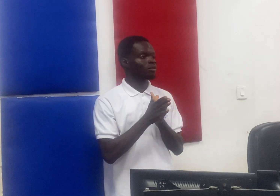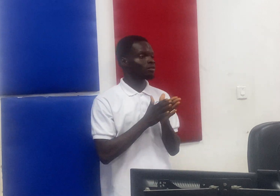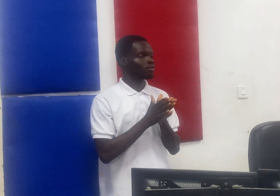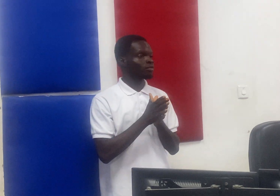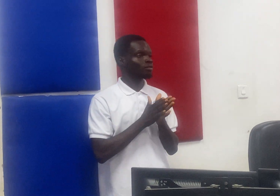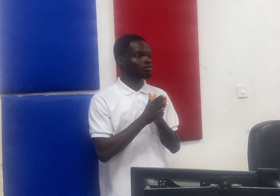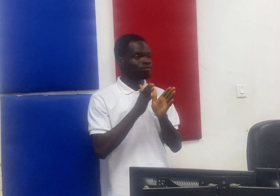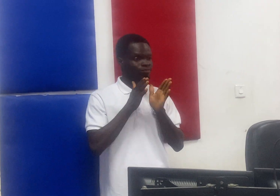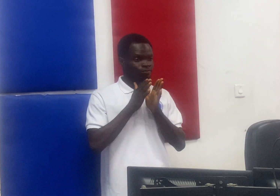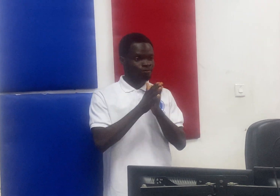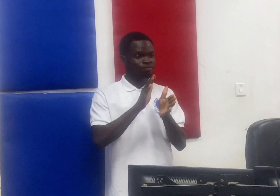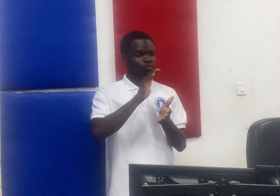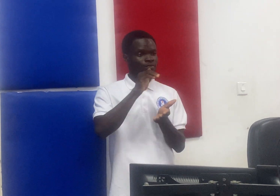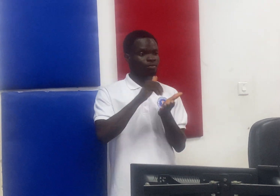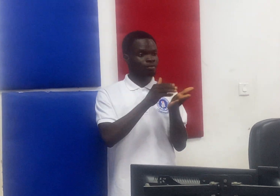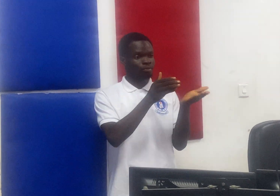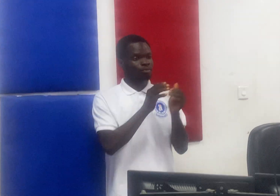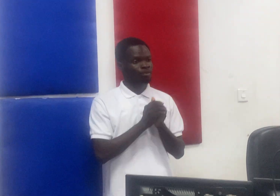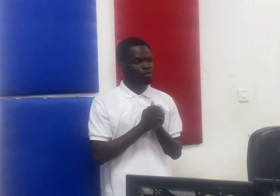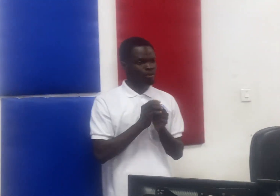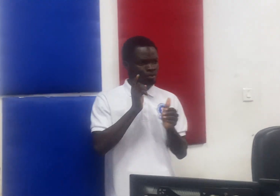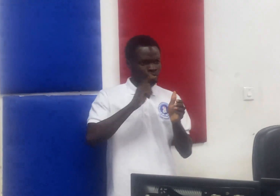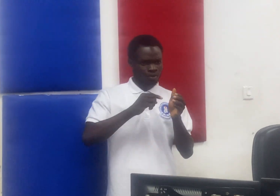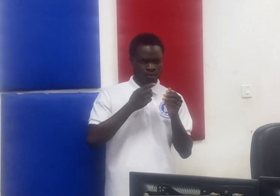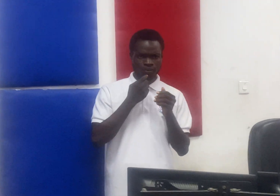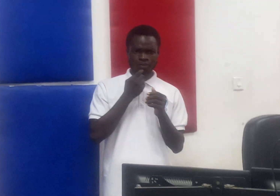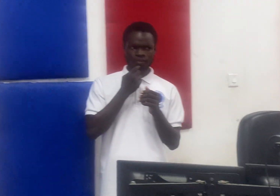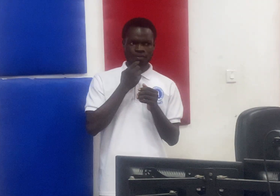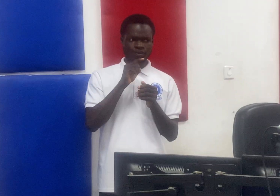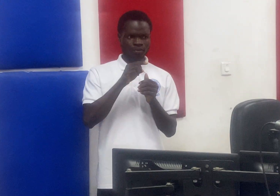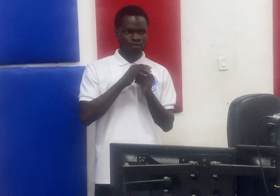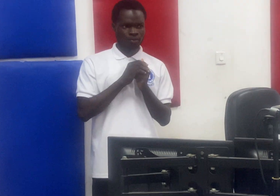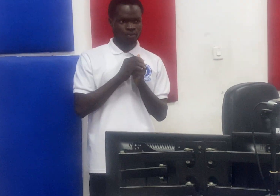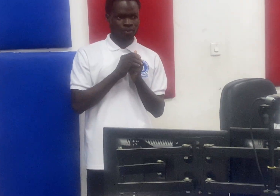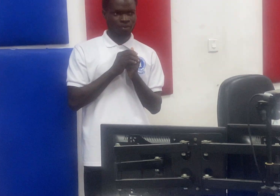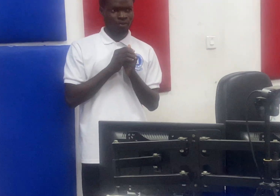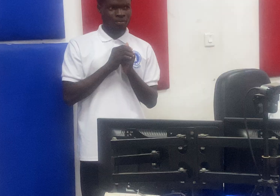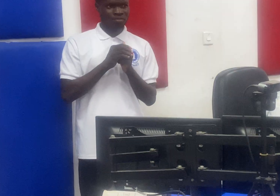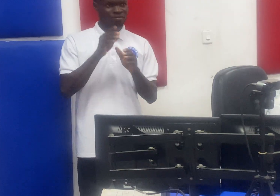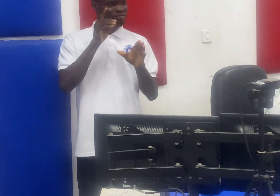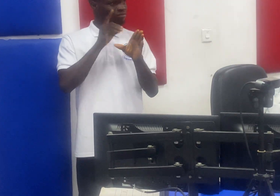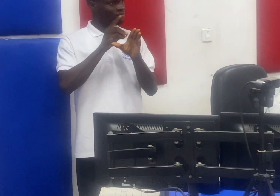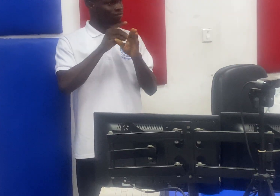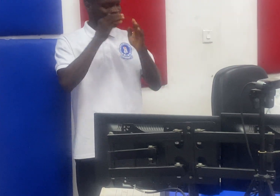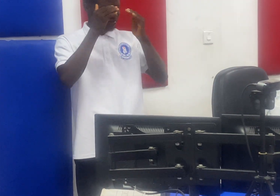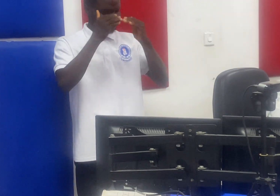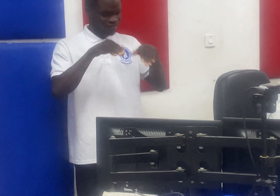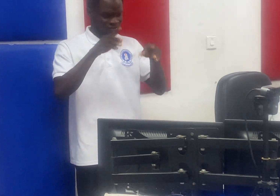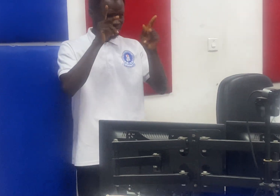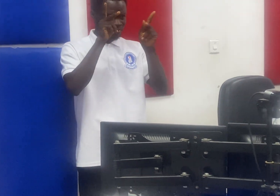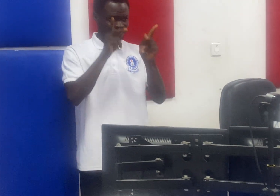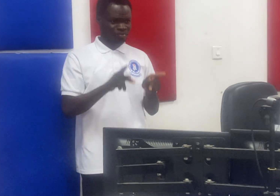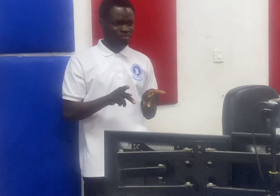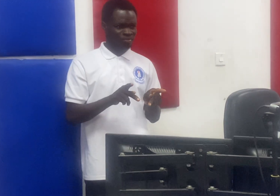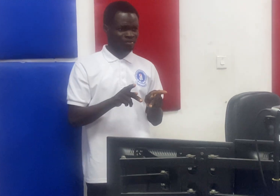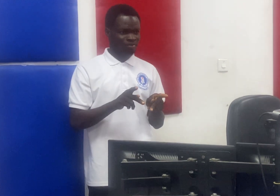ask, per what you say, will you say that disability limits the person's ability to be loved or to